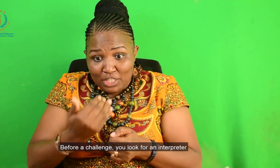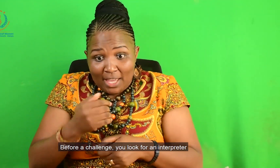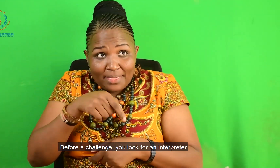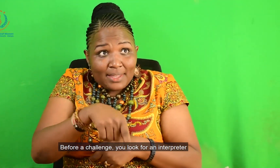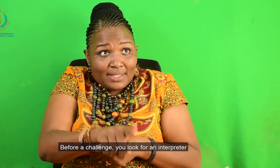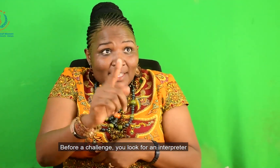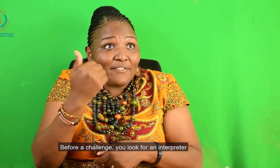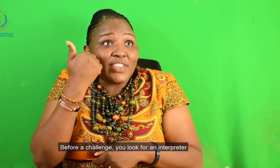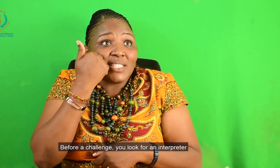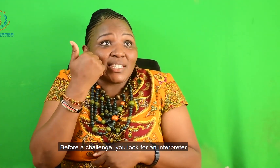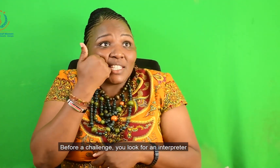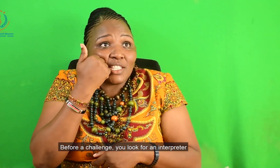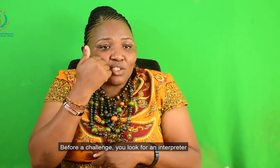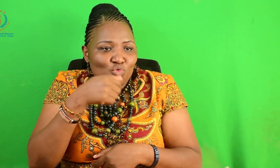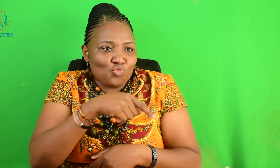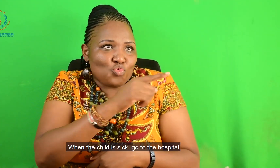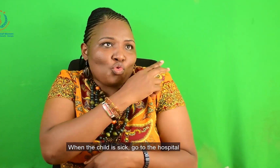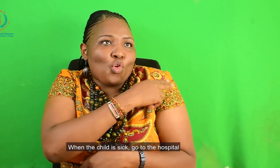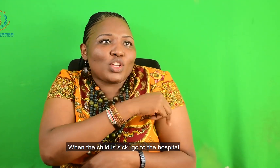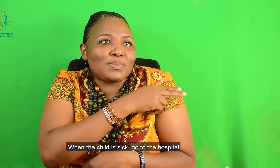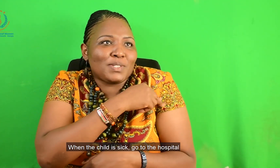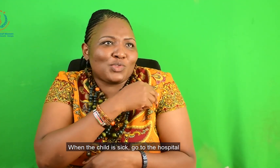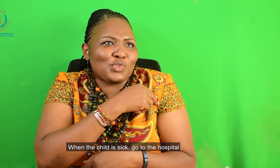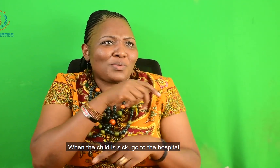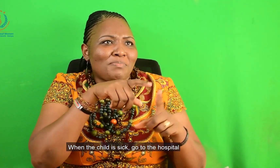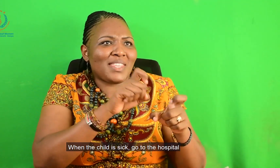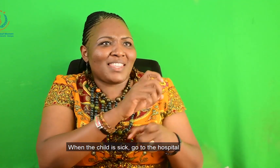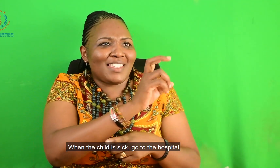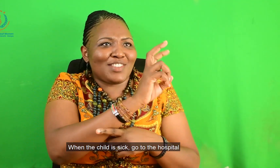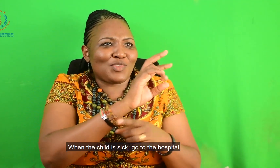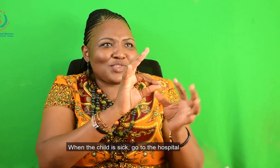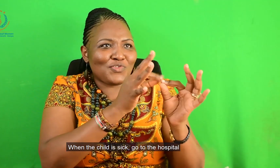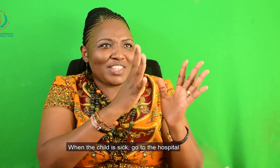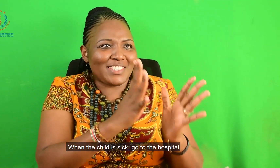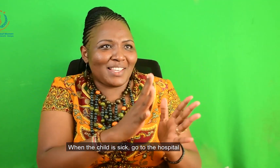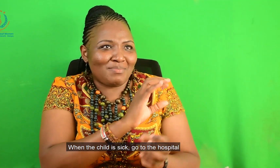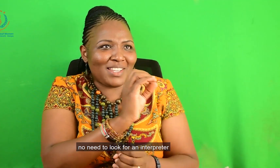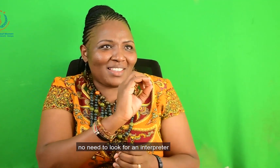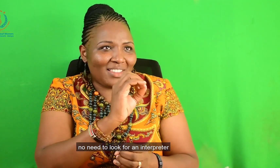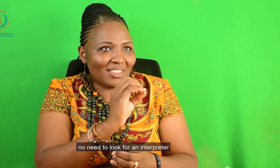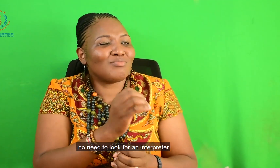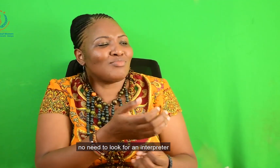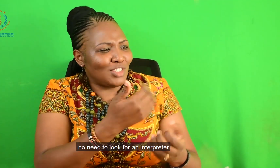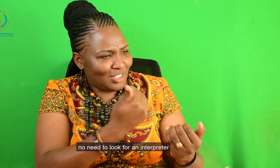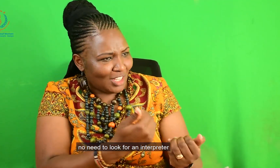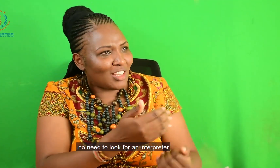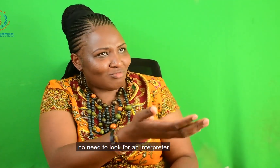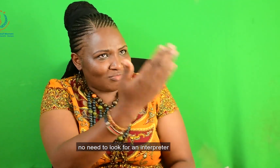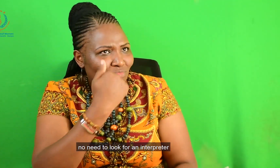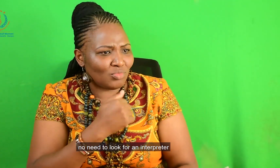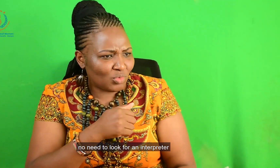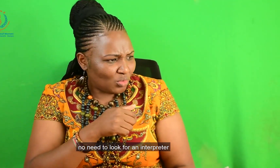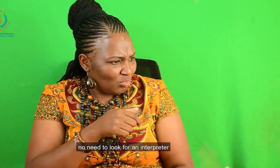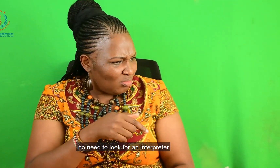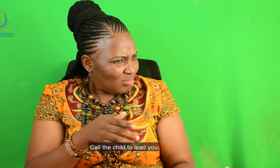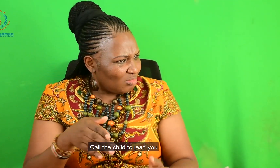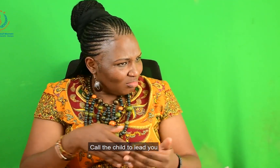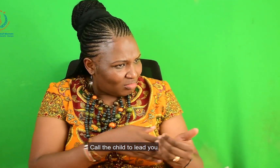an interpreter. When the child is sick, you go to the hospital, you don't need to look for an interpreter. You call